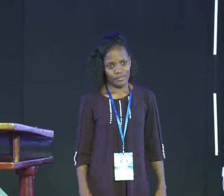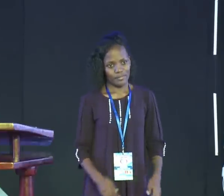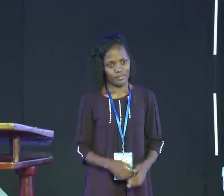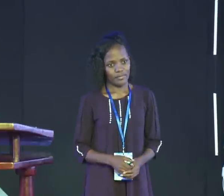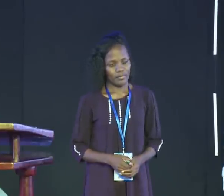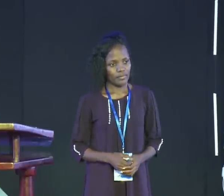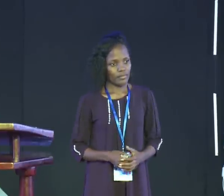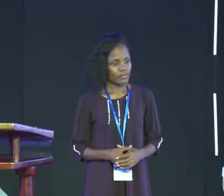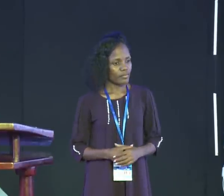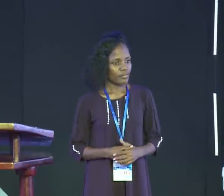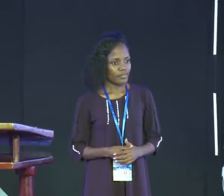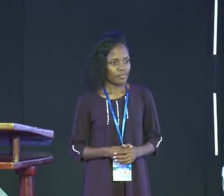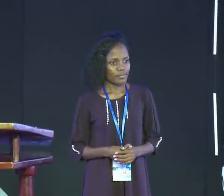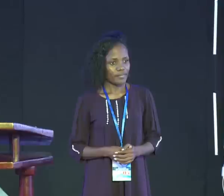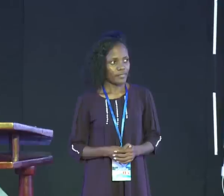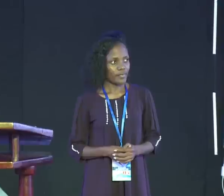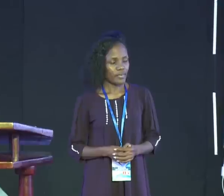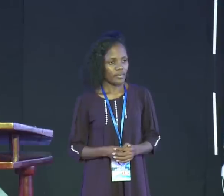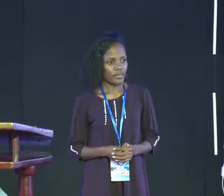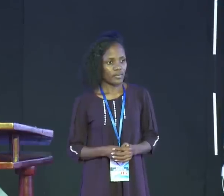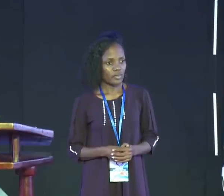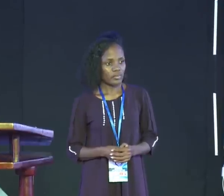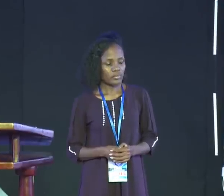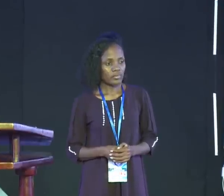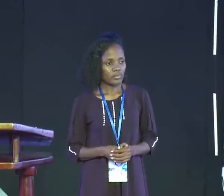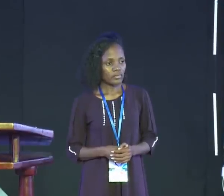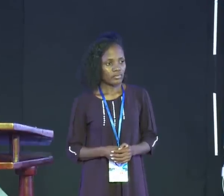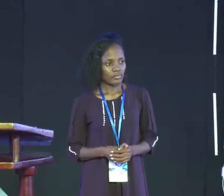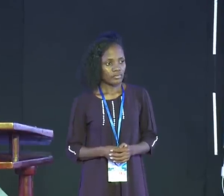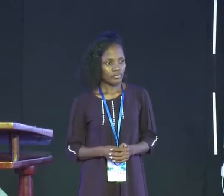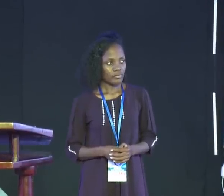vanity or pain.